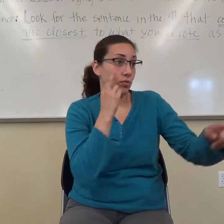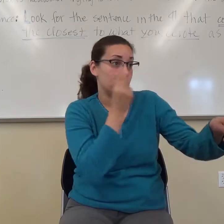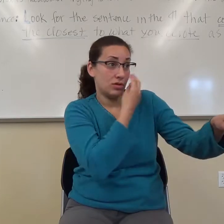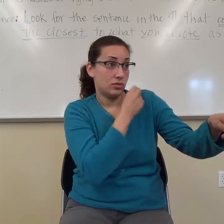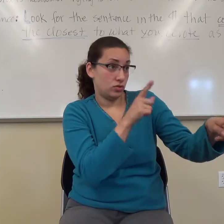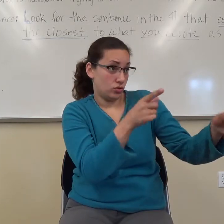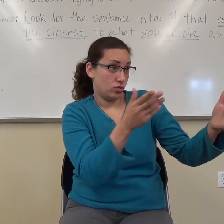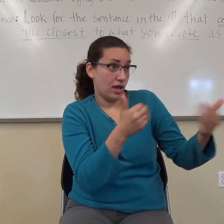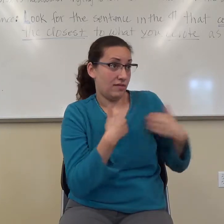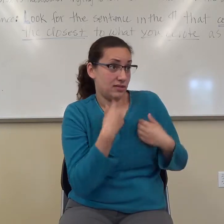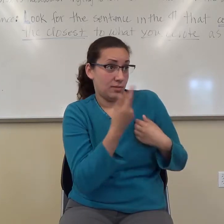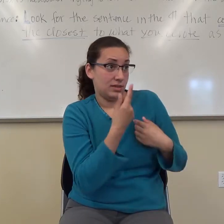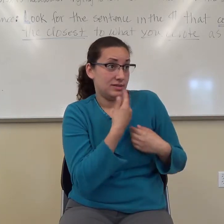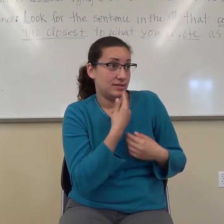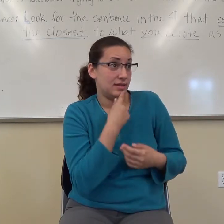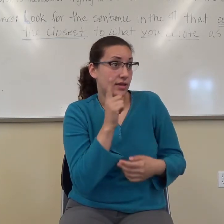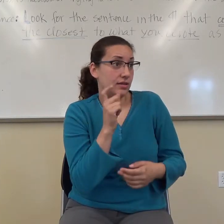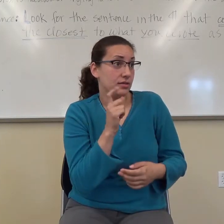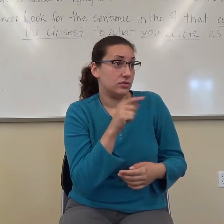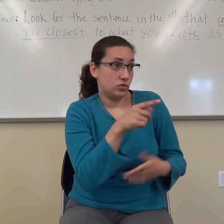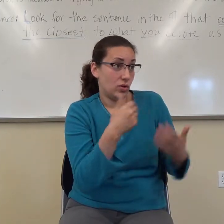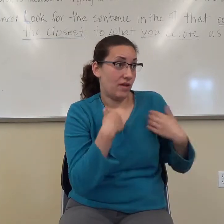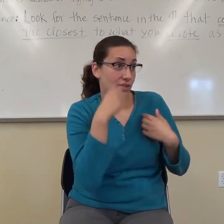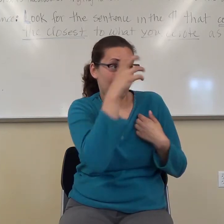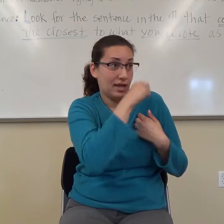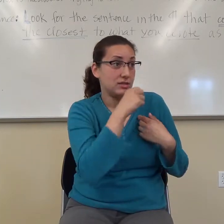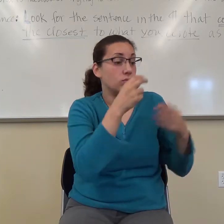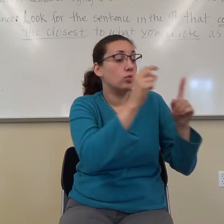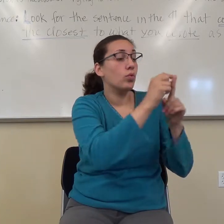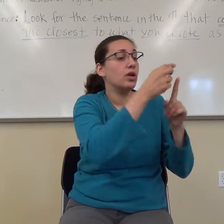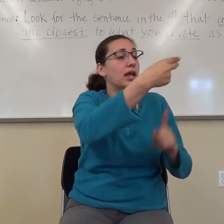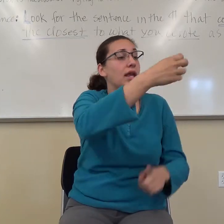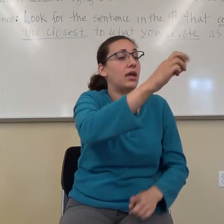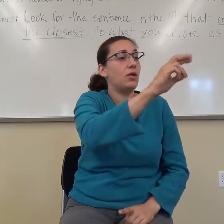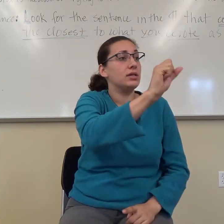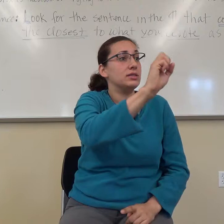you have a guess what heresy means?